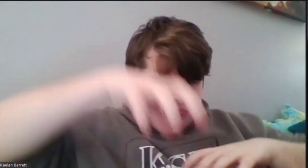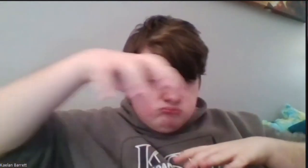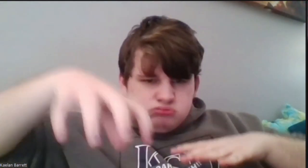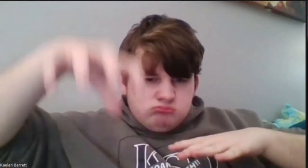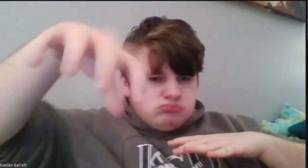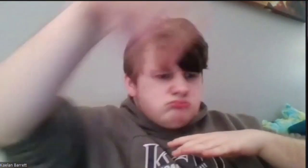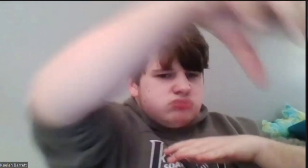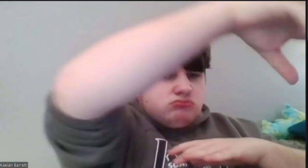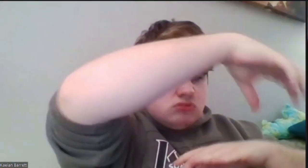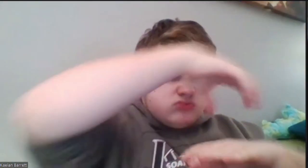There's tools.